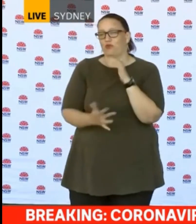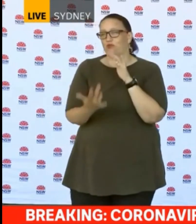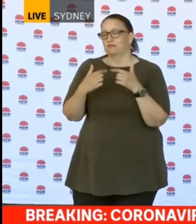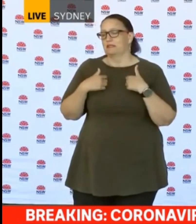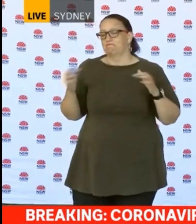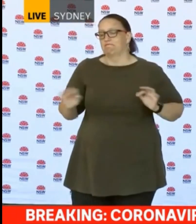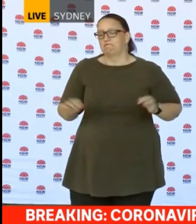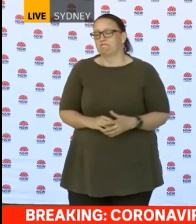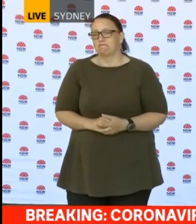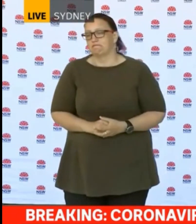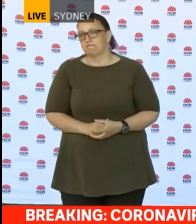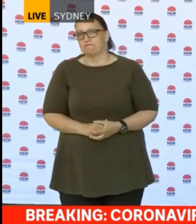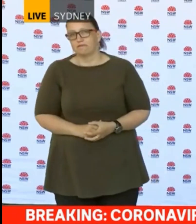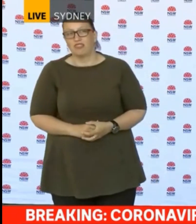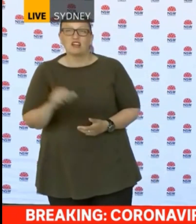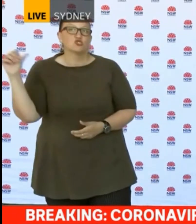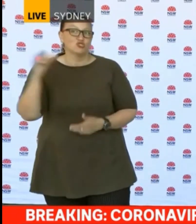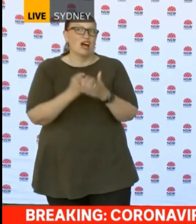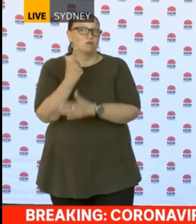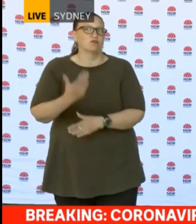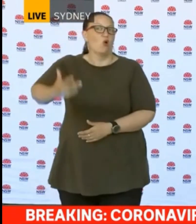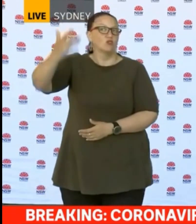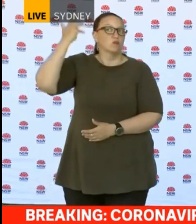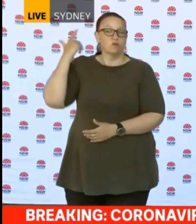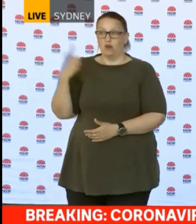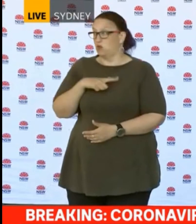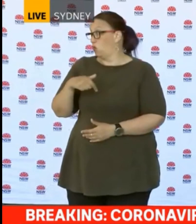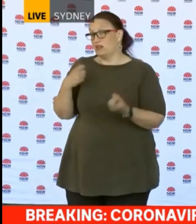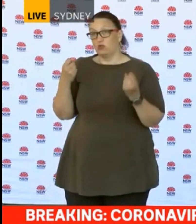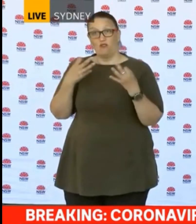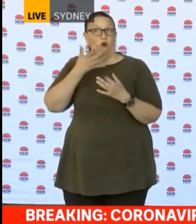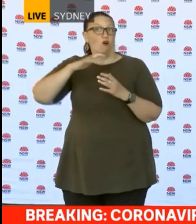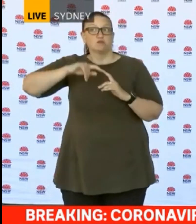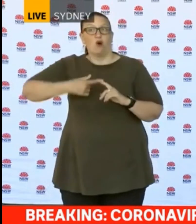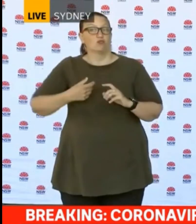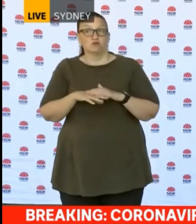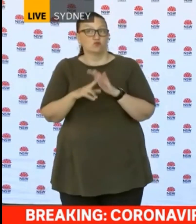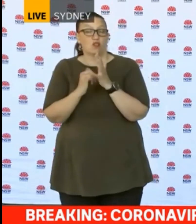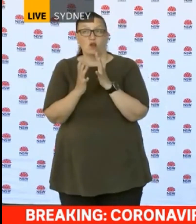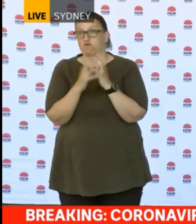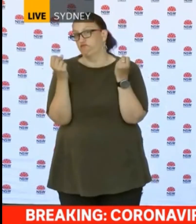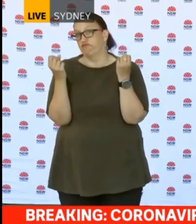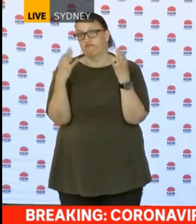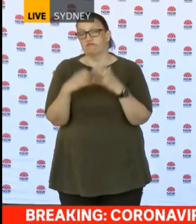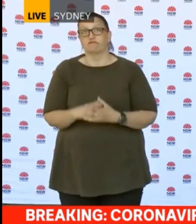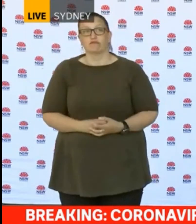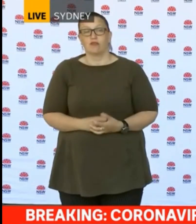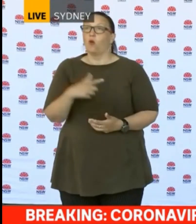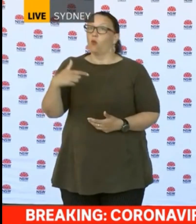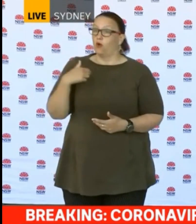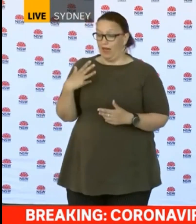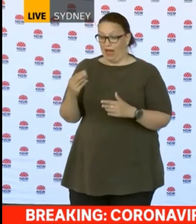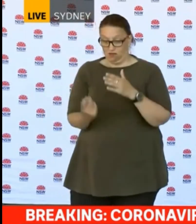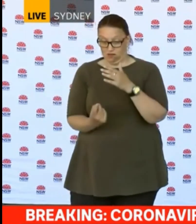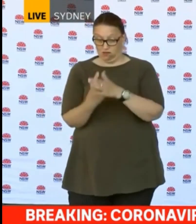me at all. But I'd also say that should have occurred quite a while back, because we don't have a hotspot in New South Wales. We are, of course,